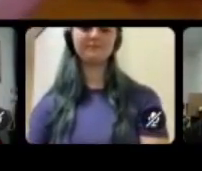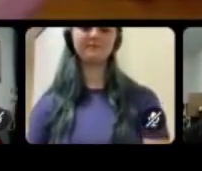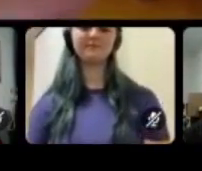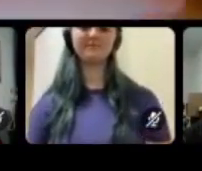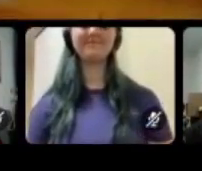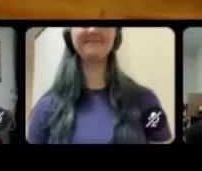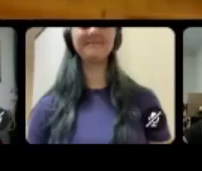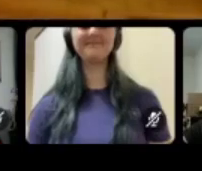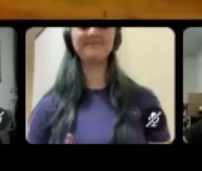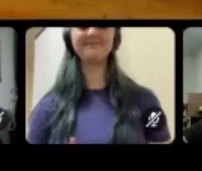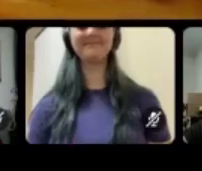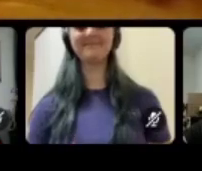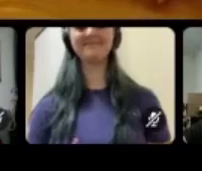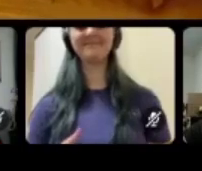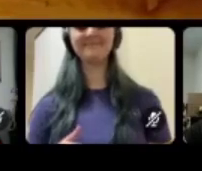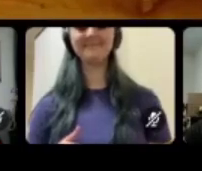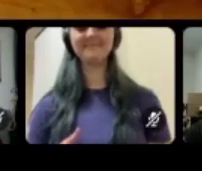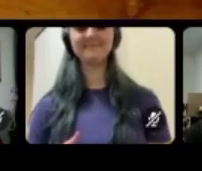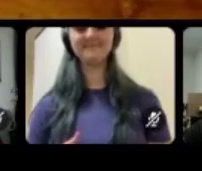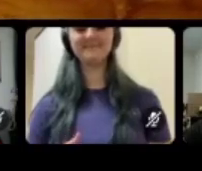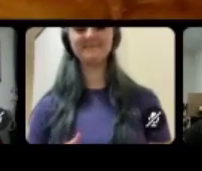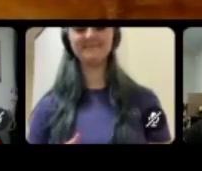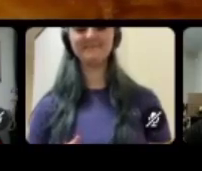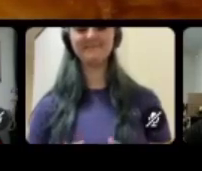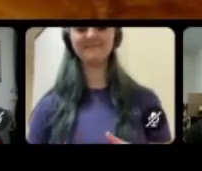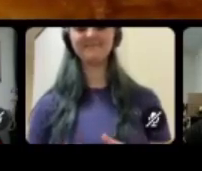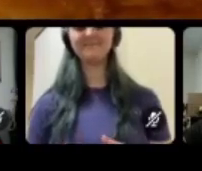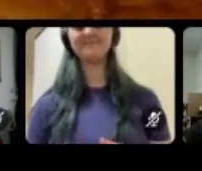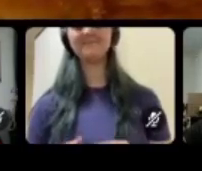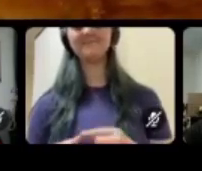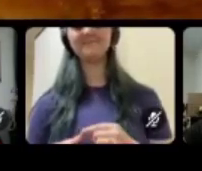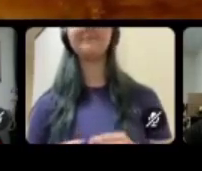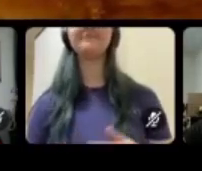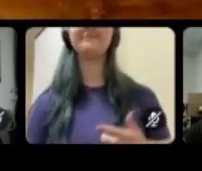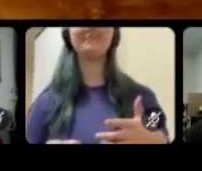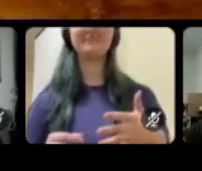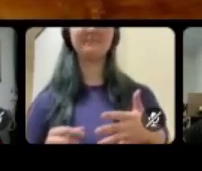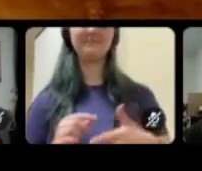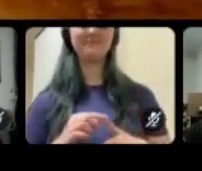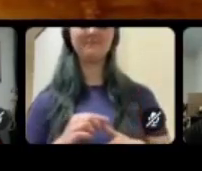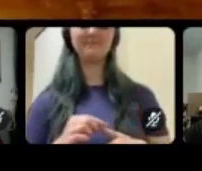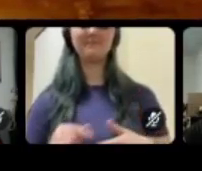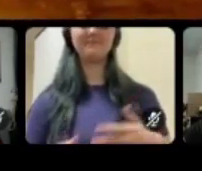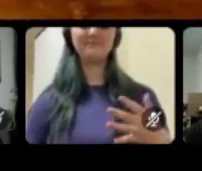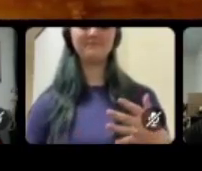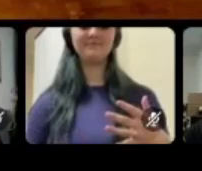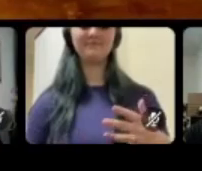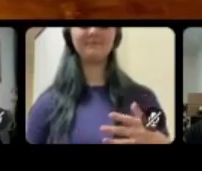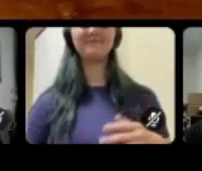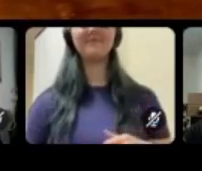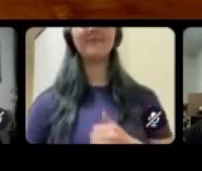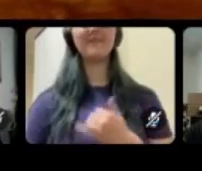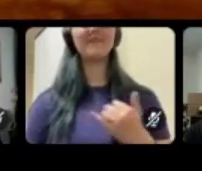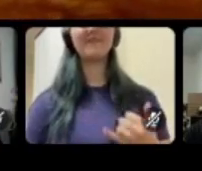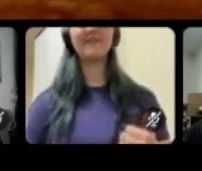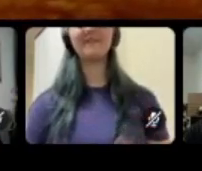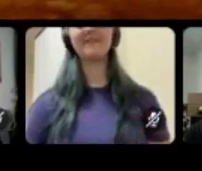later, if you're showing things like multiple objects, you could be like, all of these, see these? They're all the